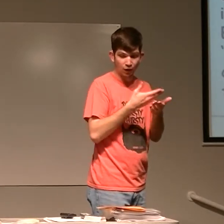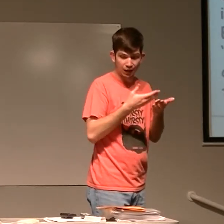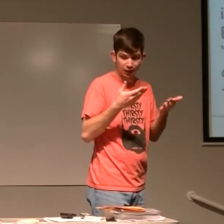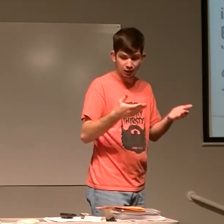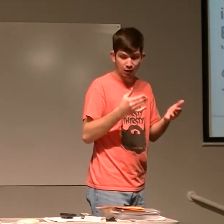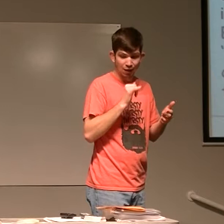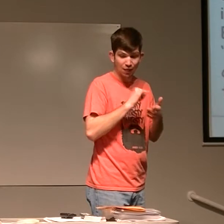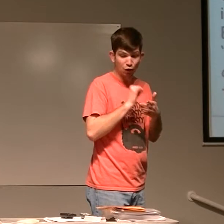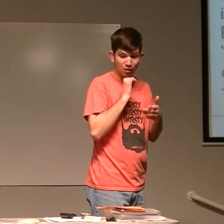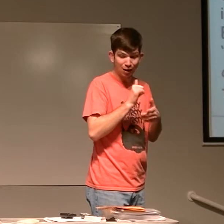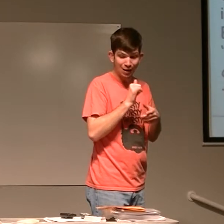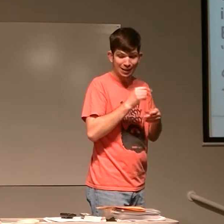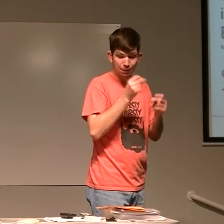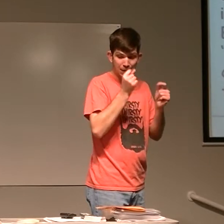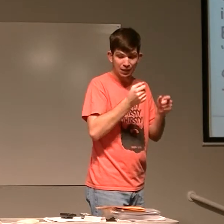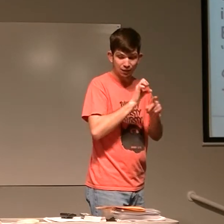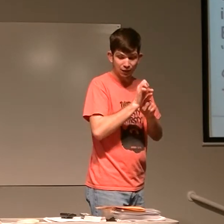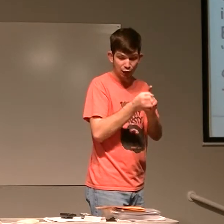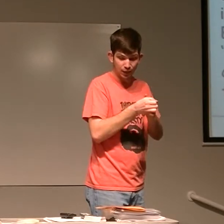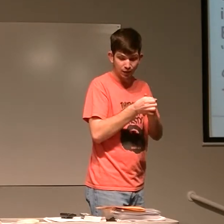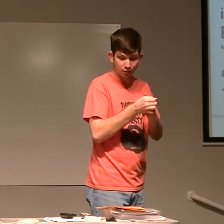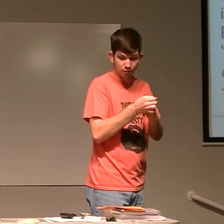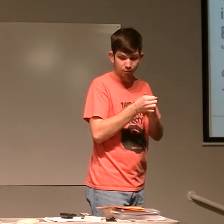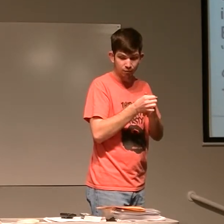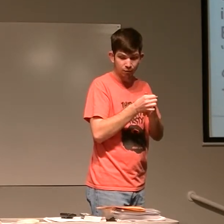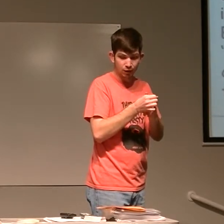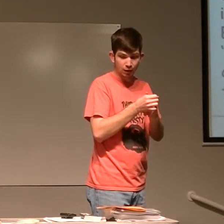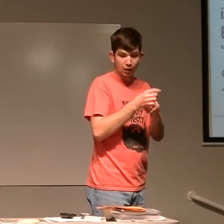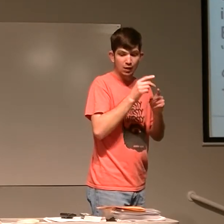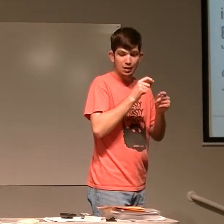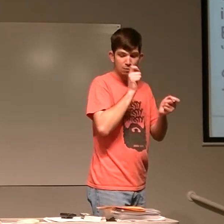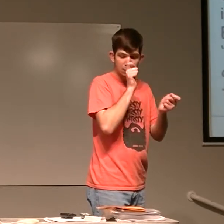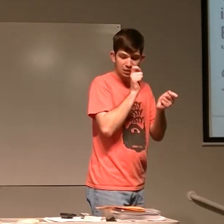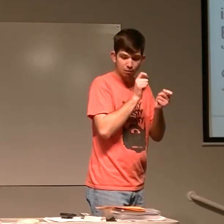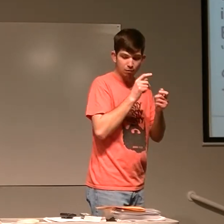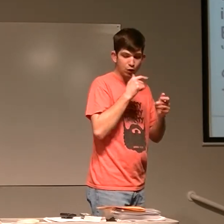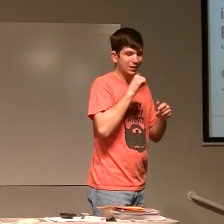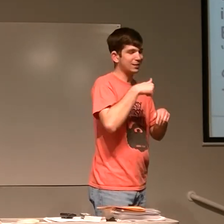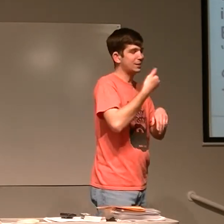things that are not an immediate environment. You